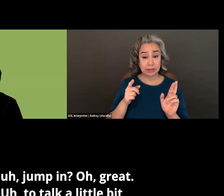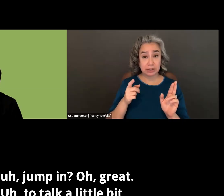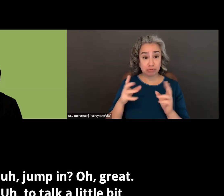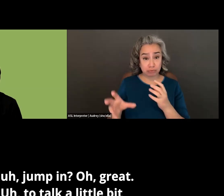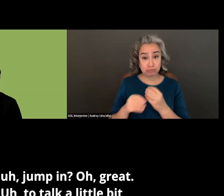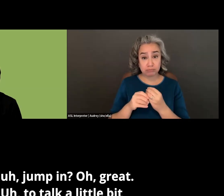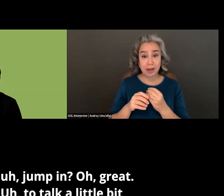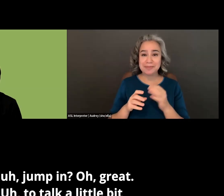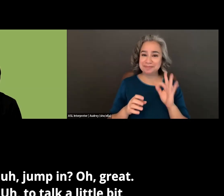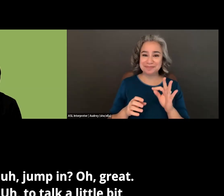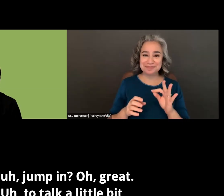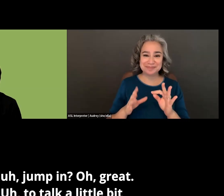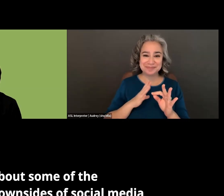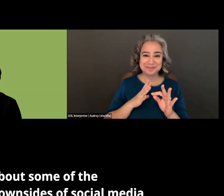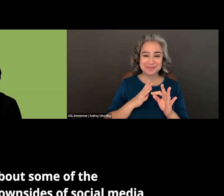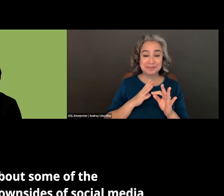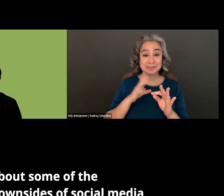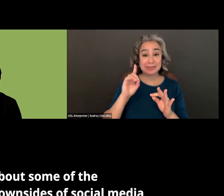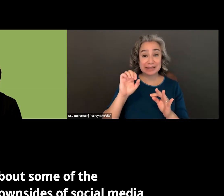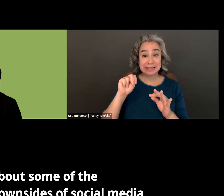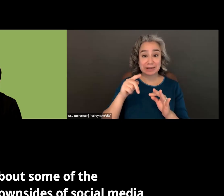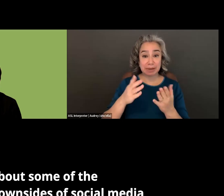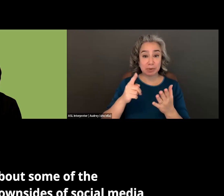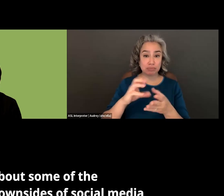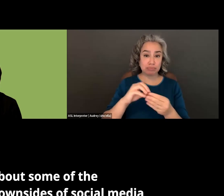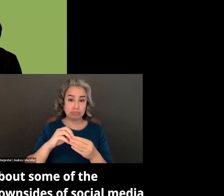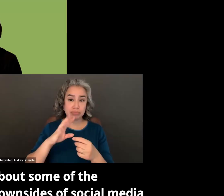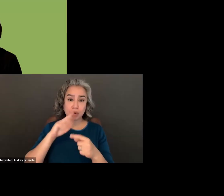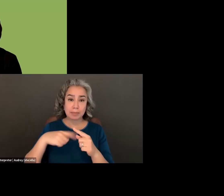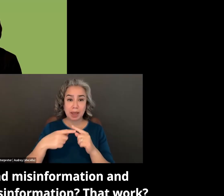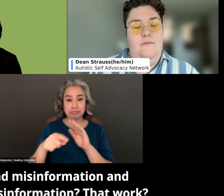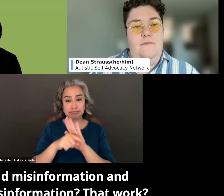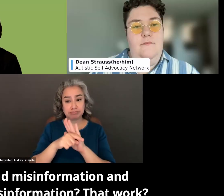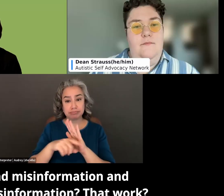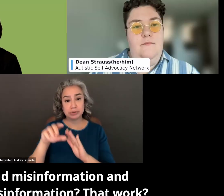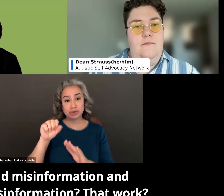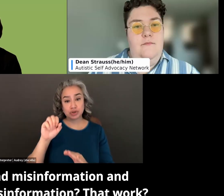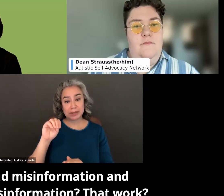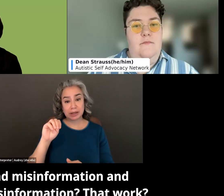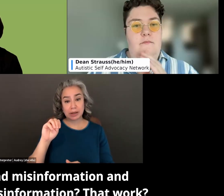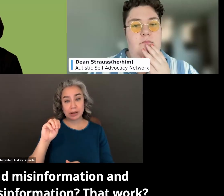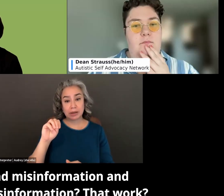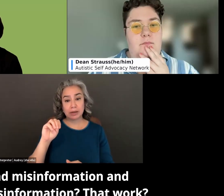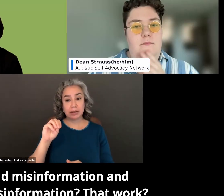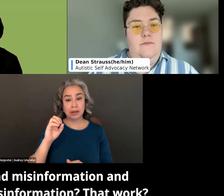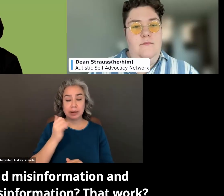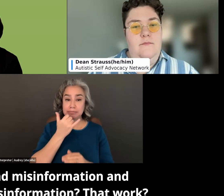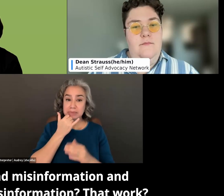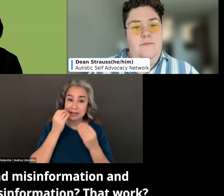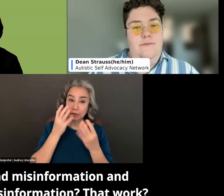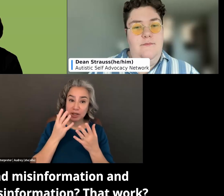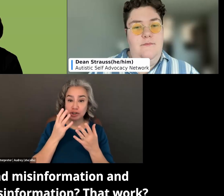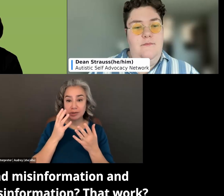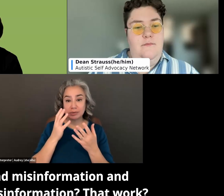jump in? Oh, great. To talk a little bit about some of the downsides of social media and misinformation and